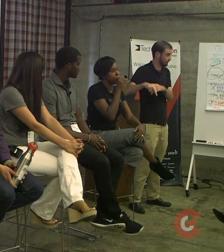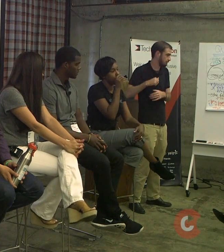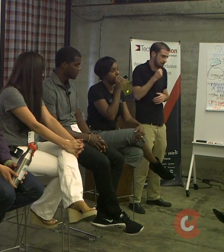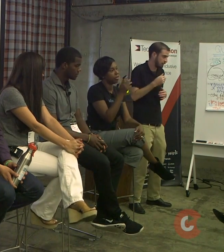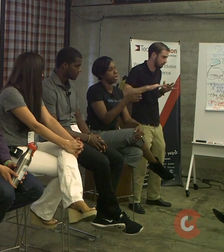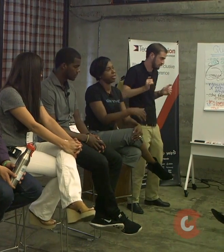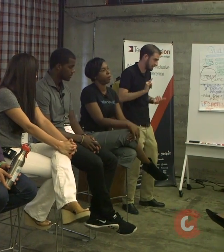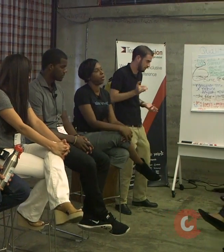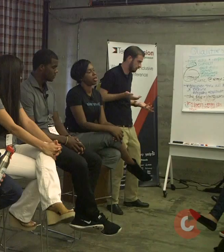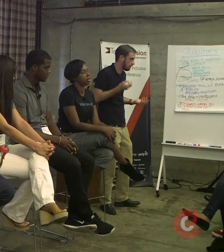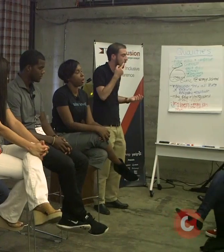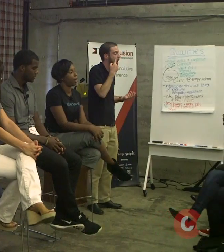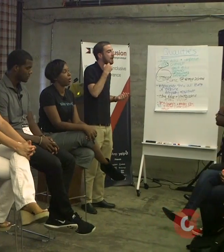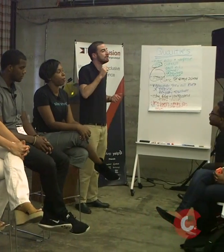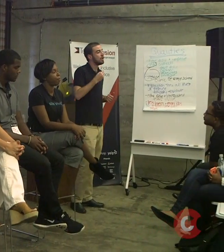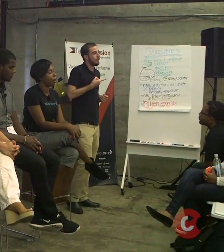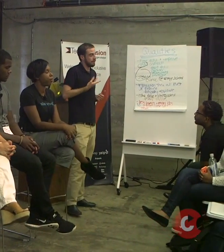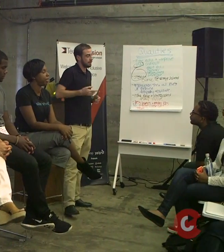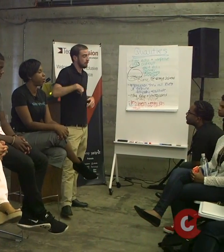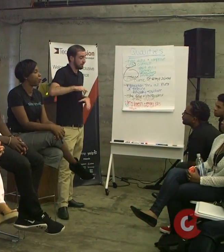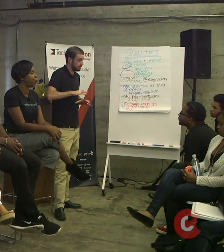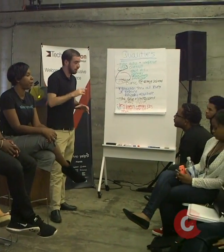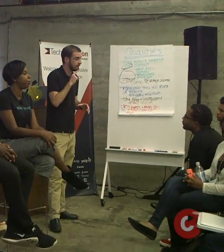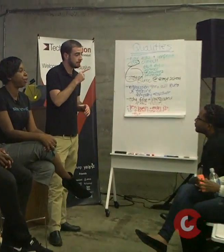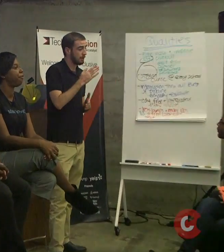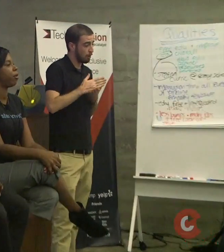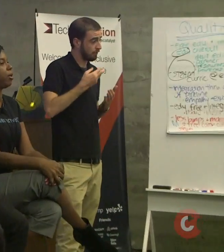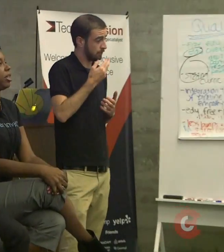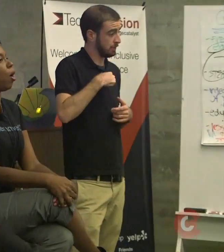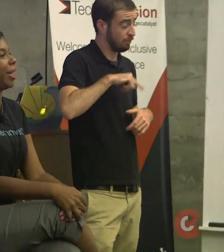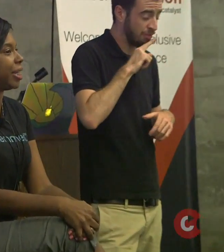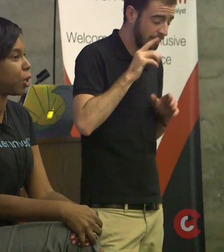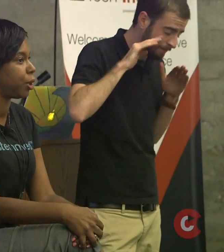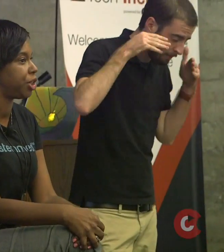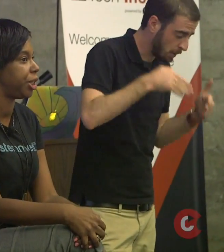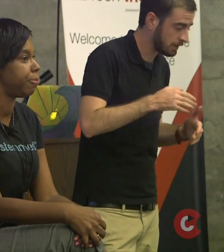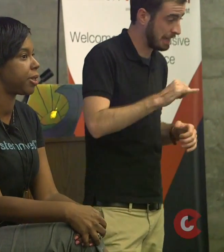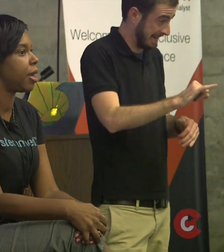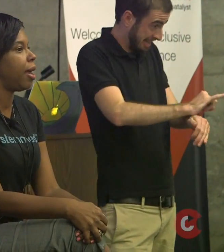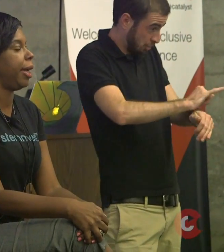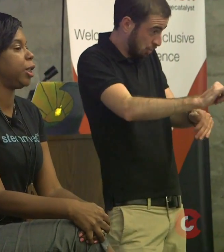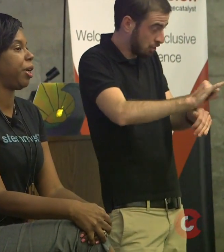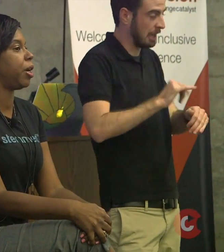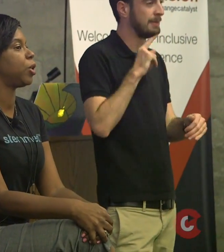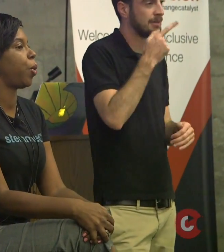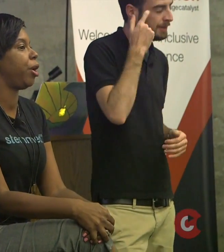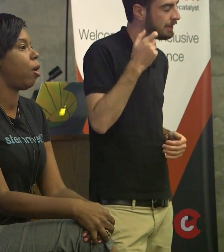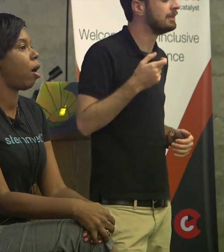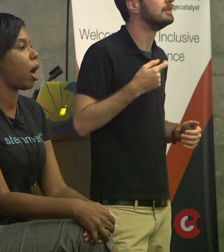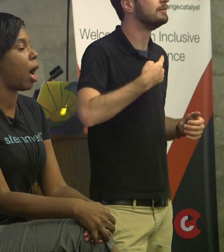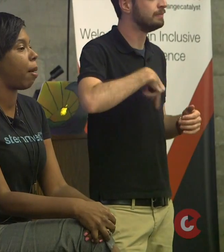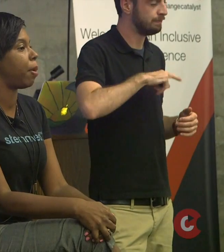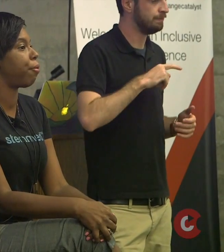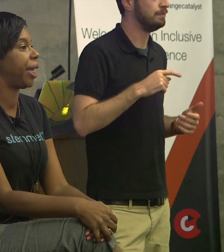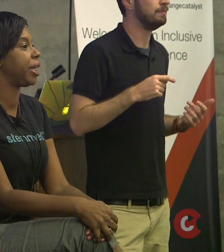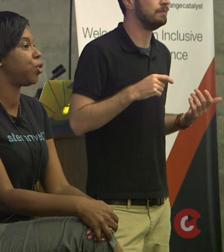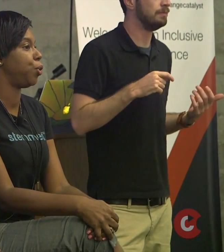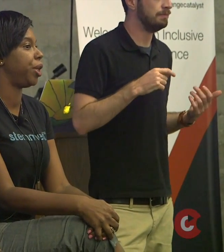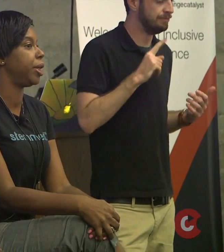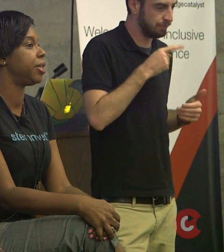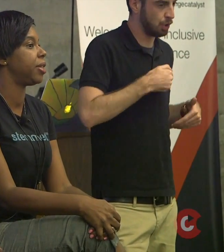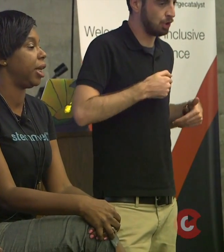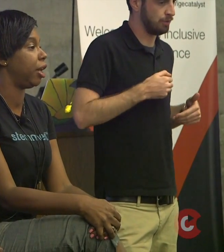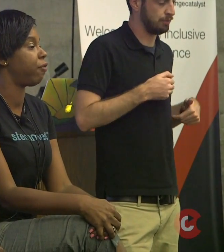right? So one of the things that we've done is that we are, part of the reason we're really, really focused on internships is because we are